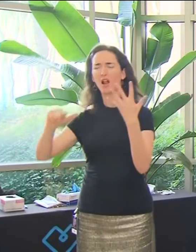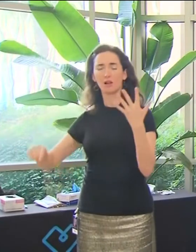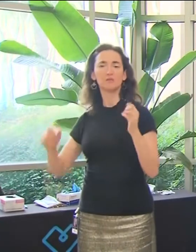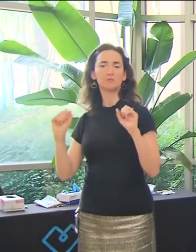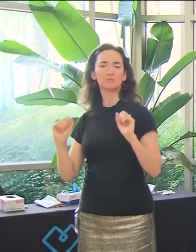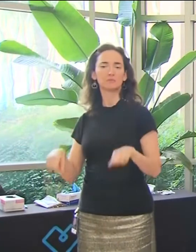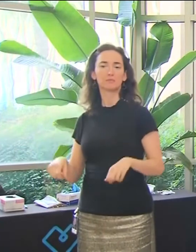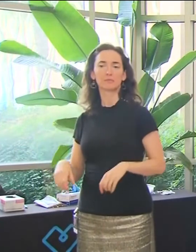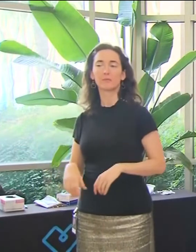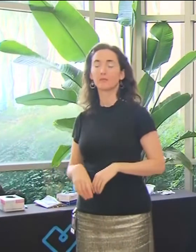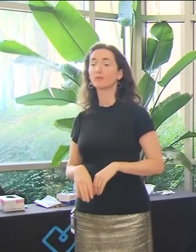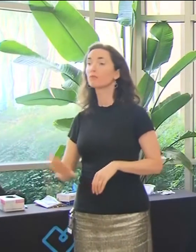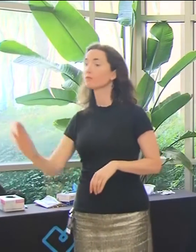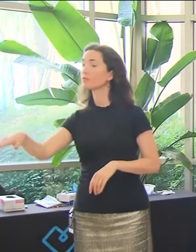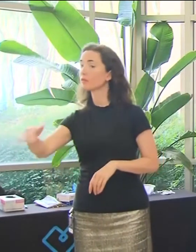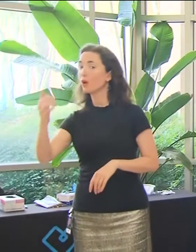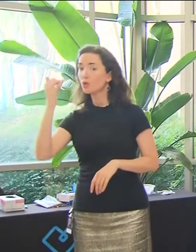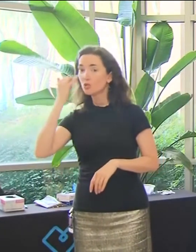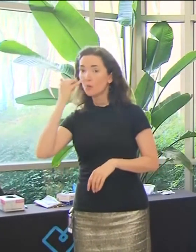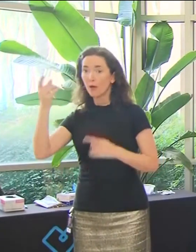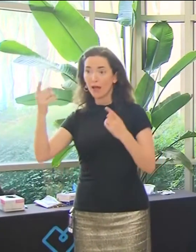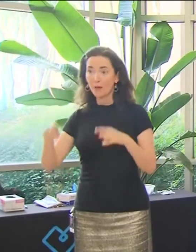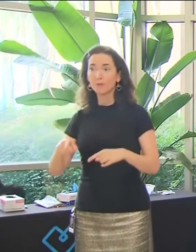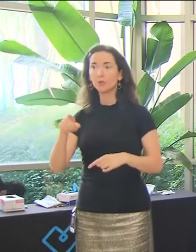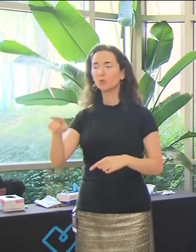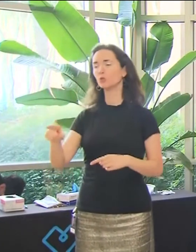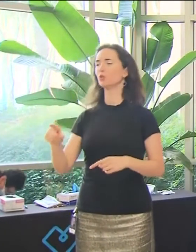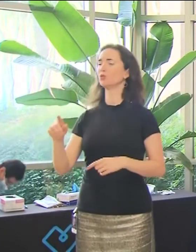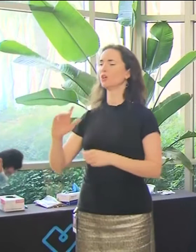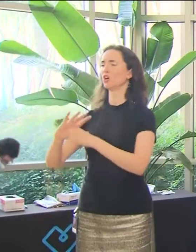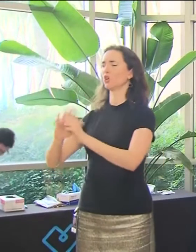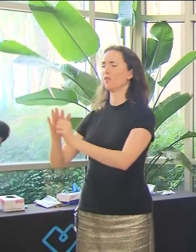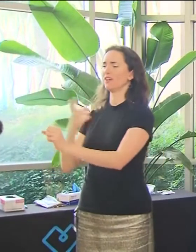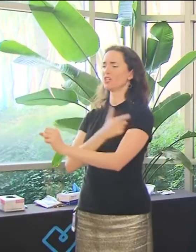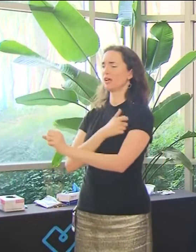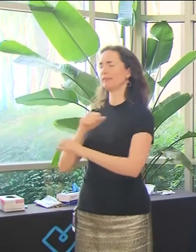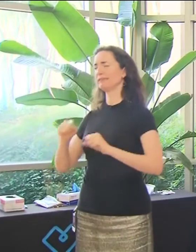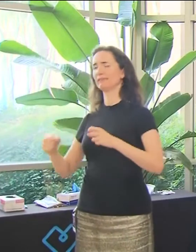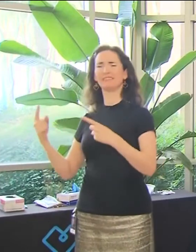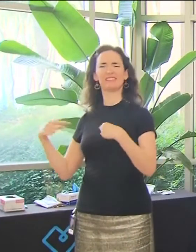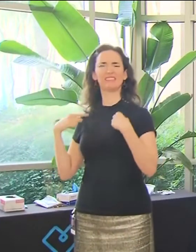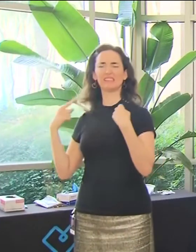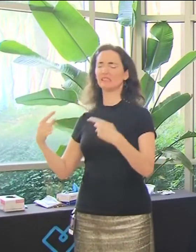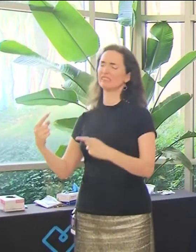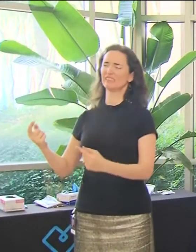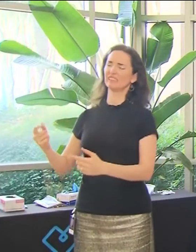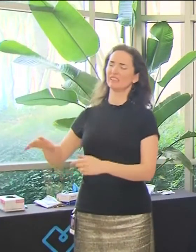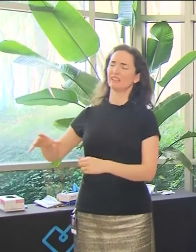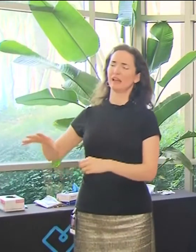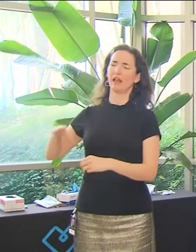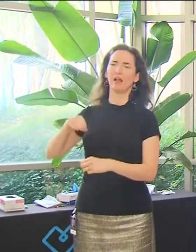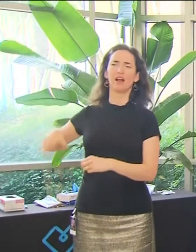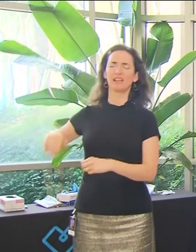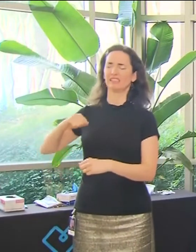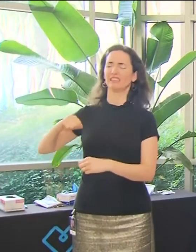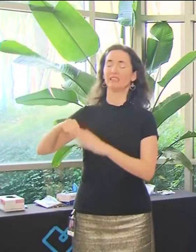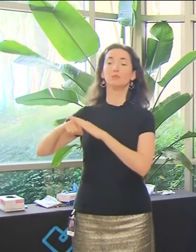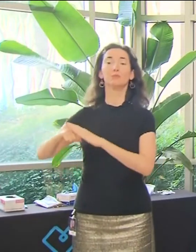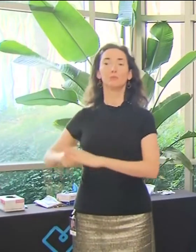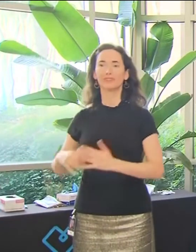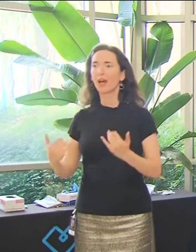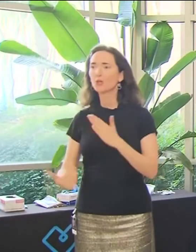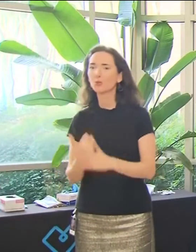if you, for some reason, haven't yet decided to get your COVID vaccine, today is a new